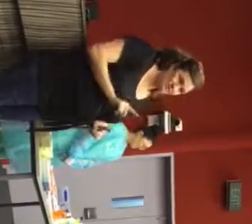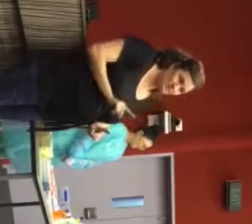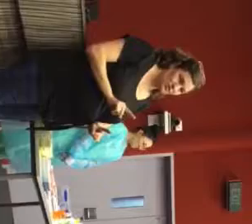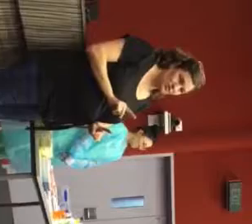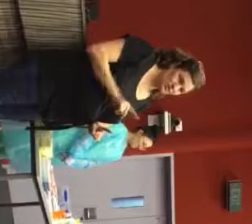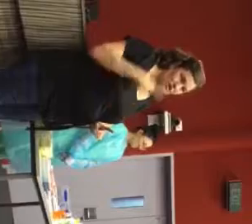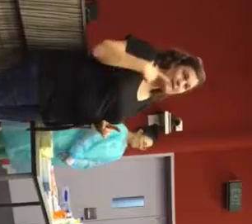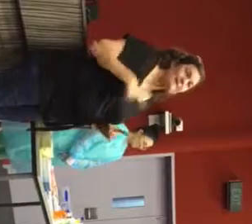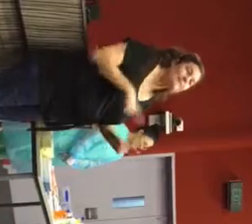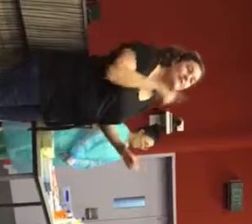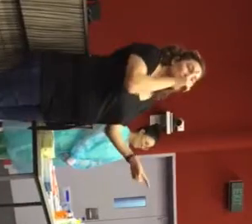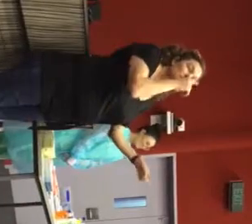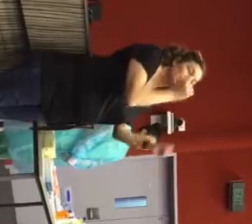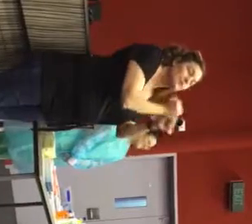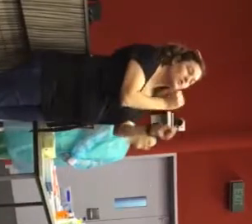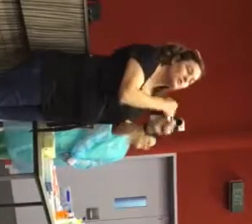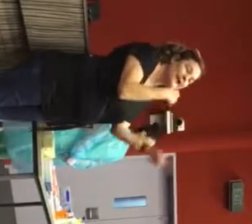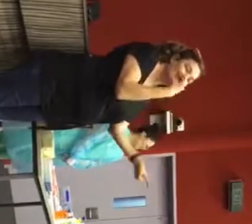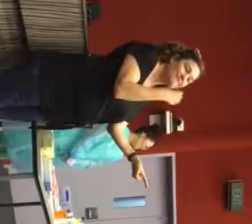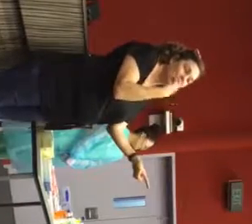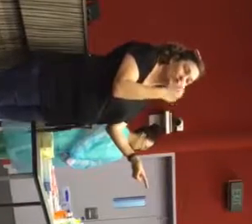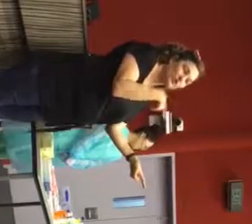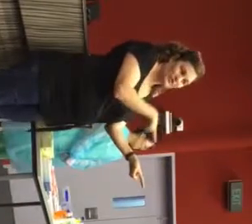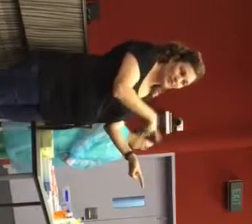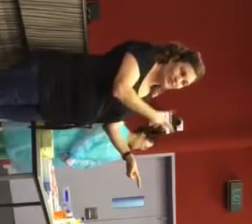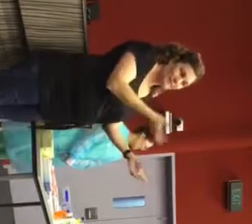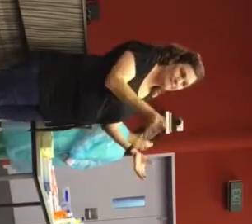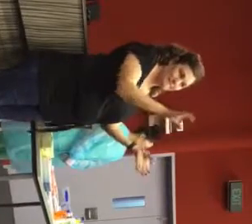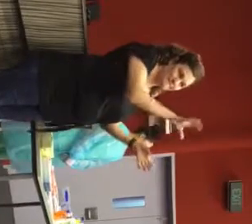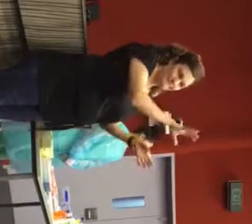because of the manufacturers. So we're getting the benefits of fluoride,